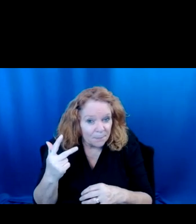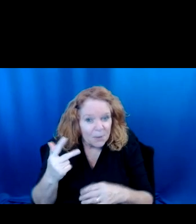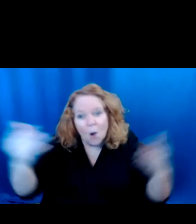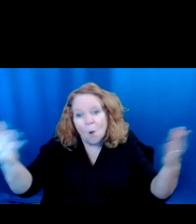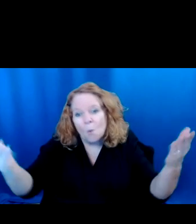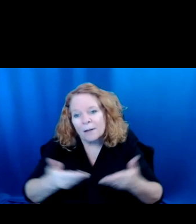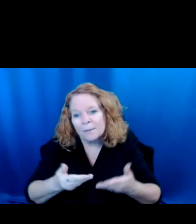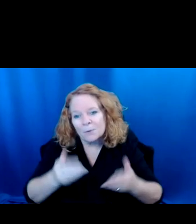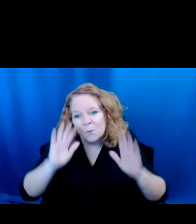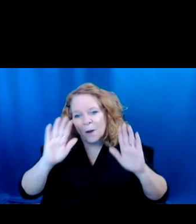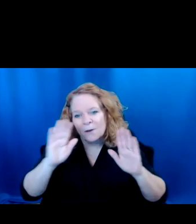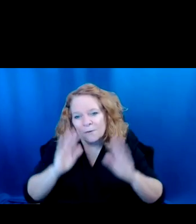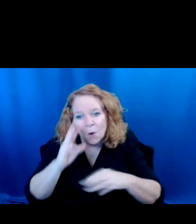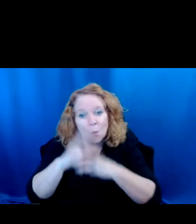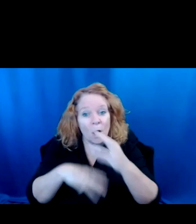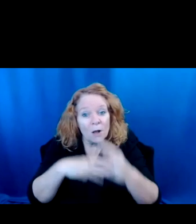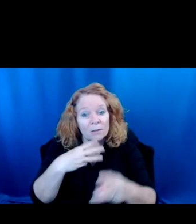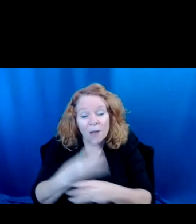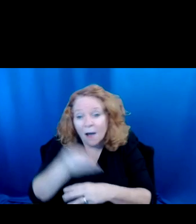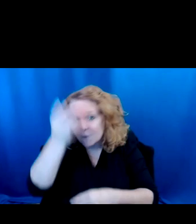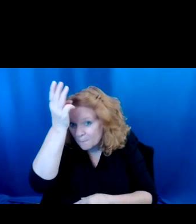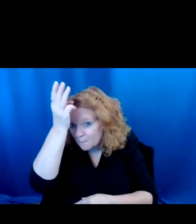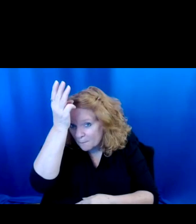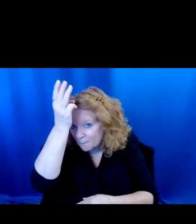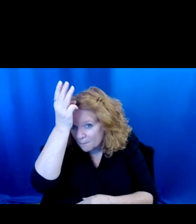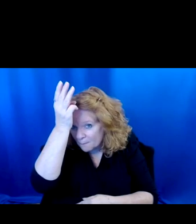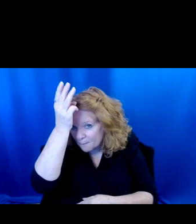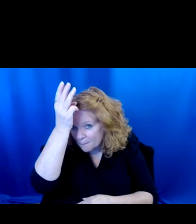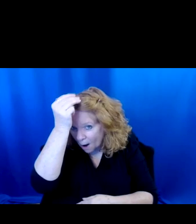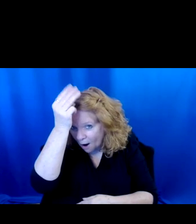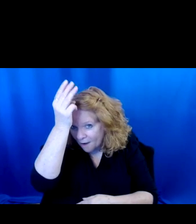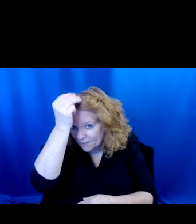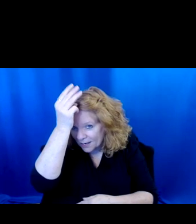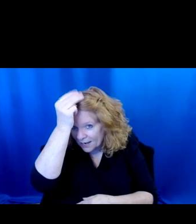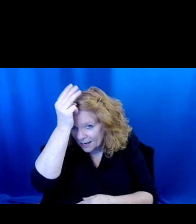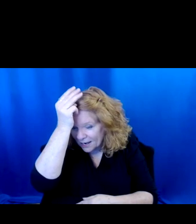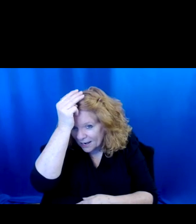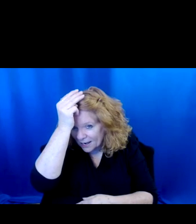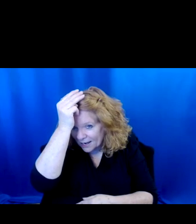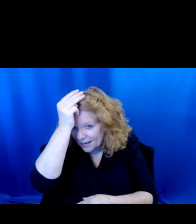1, 2, 3. Welcome to the wonderful world of